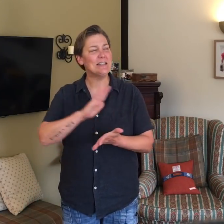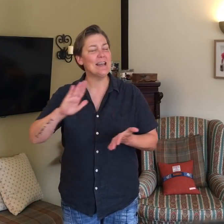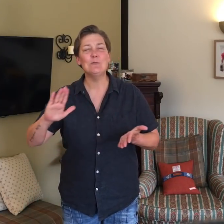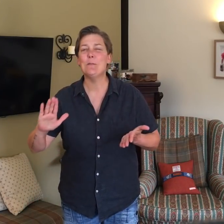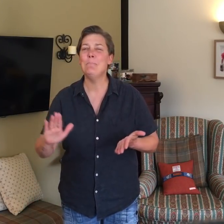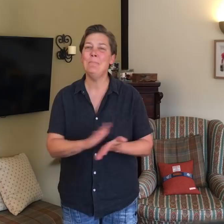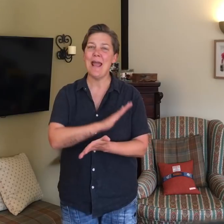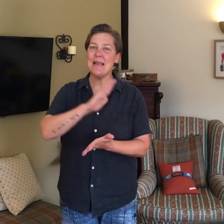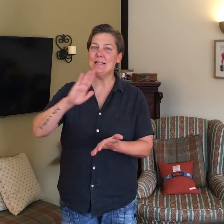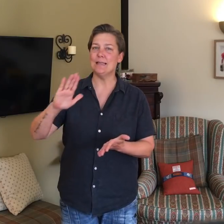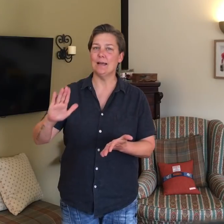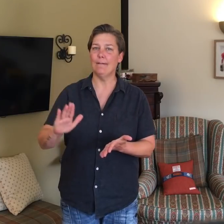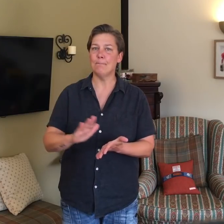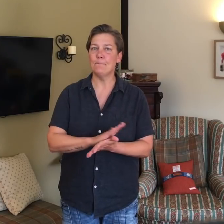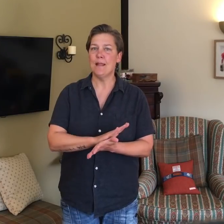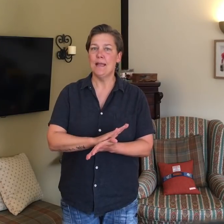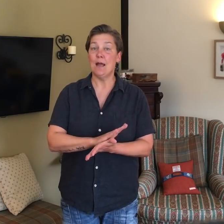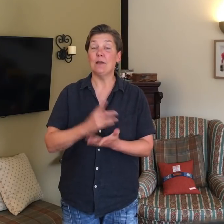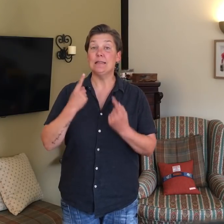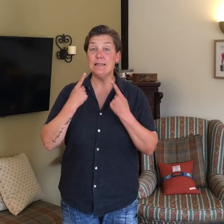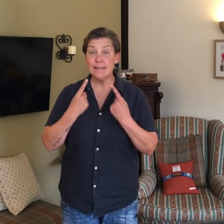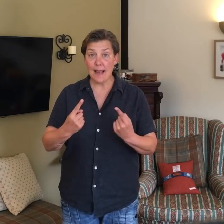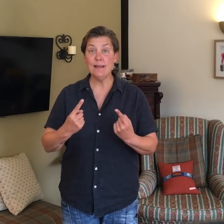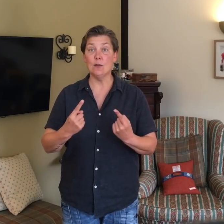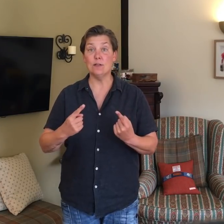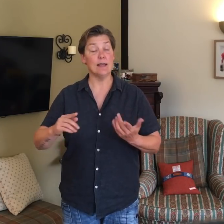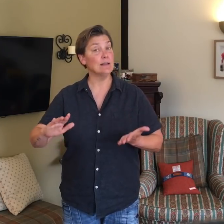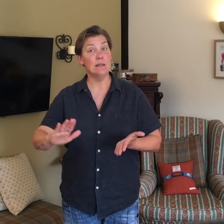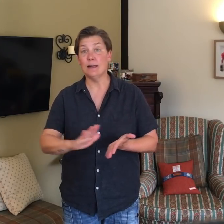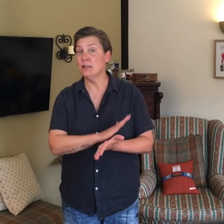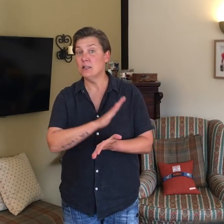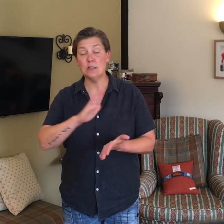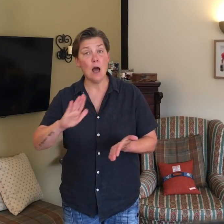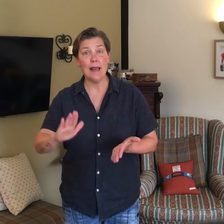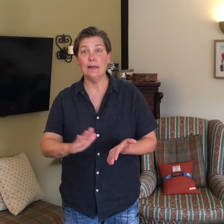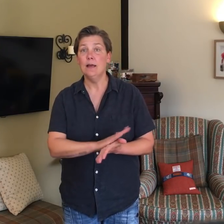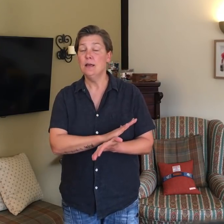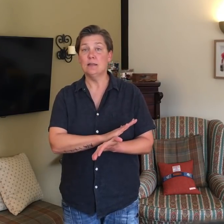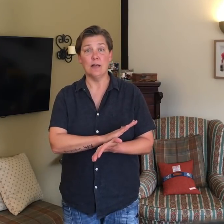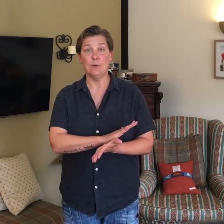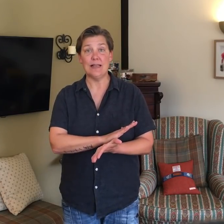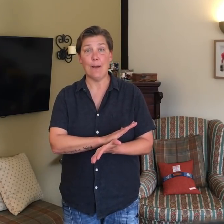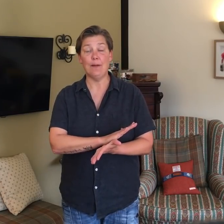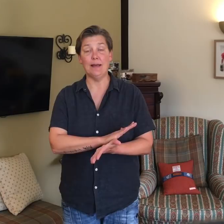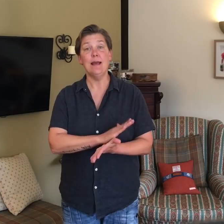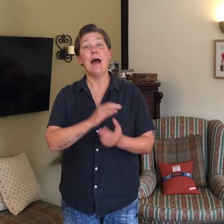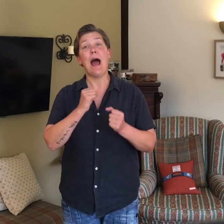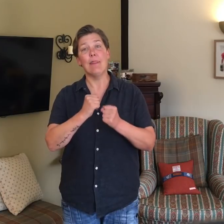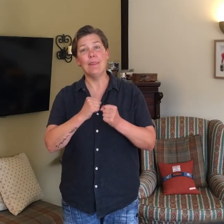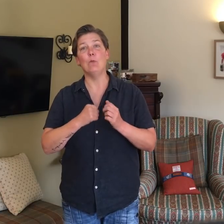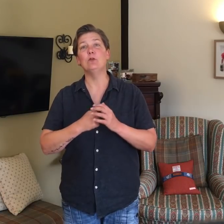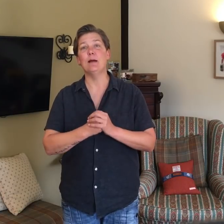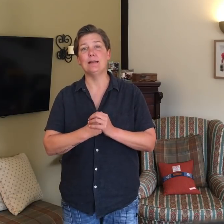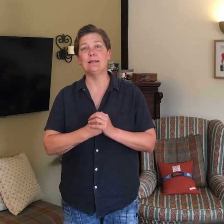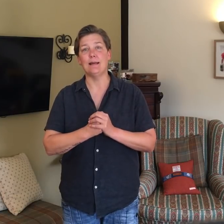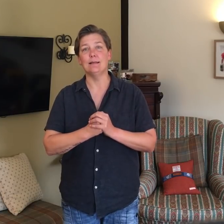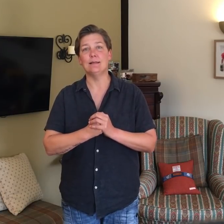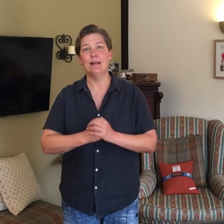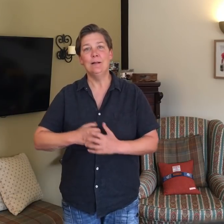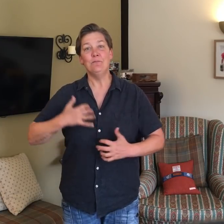it was amazing. Now I can say those things and I can sign that I was happy, and that would make sense.